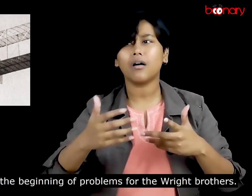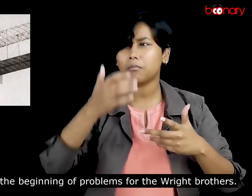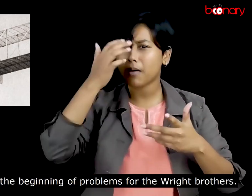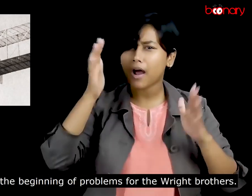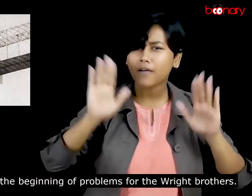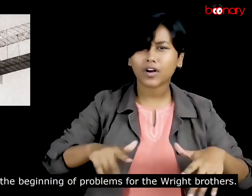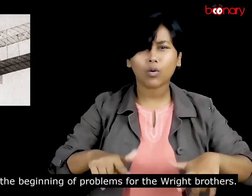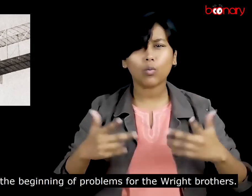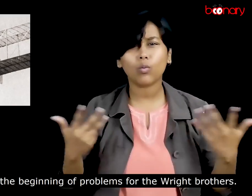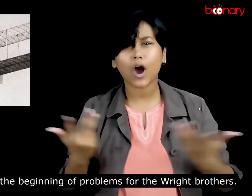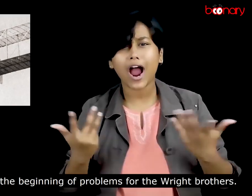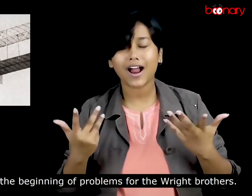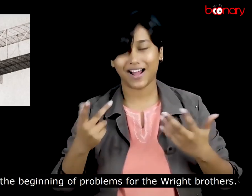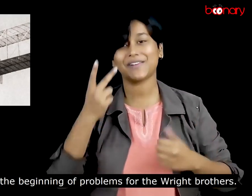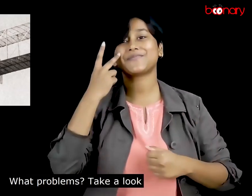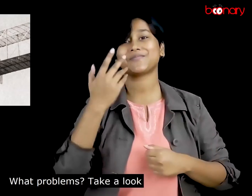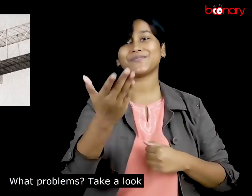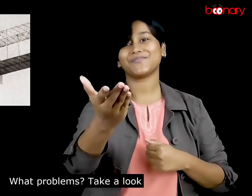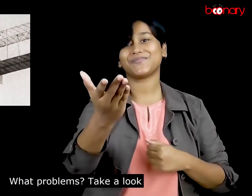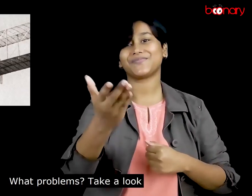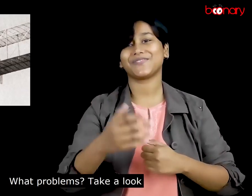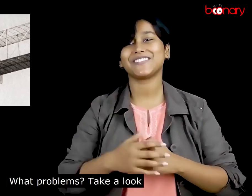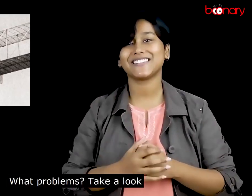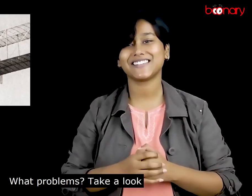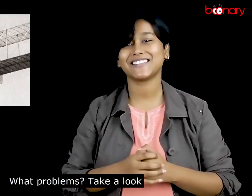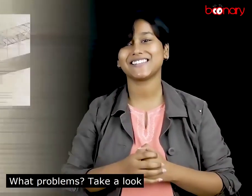problems for the Wright brothers. What problems? Take a look.